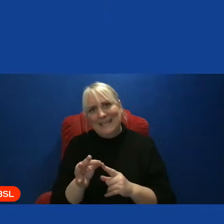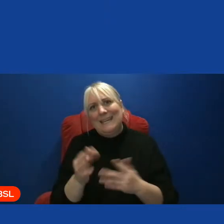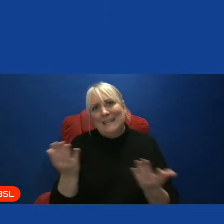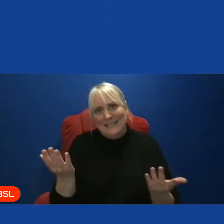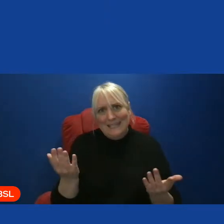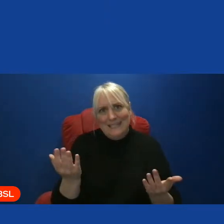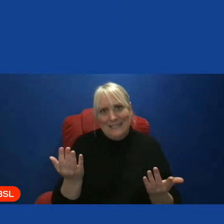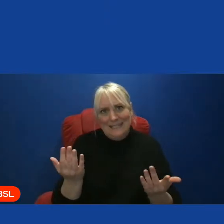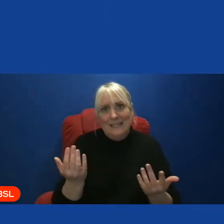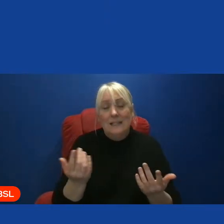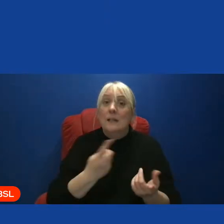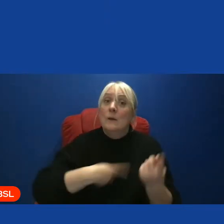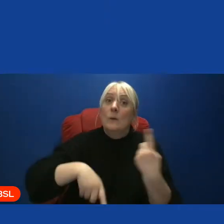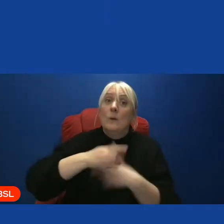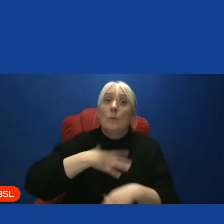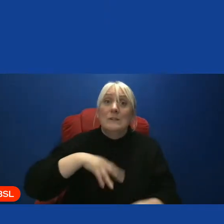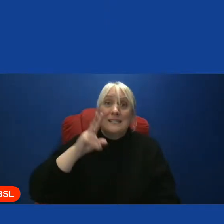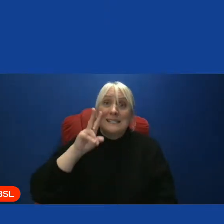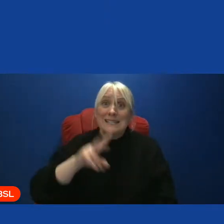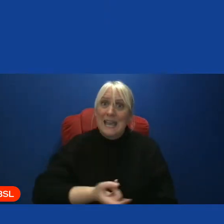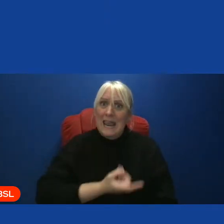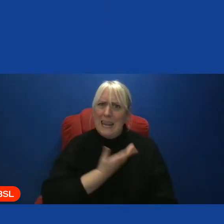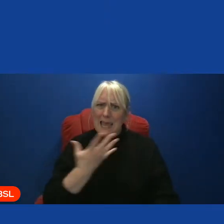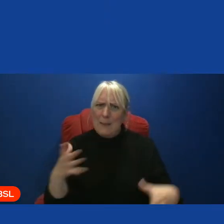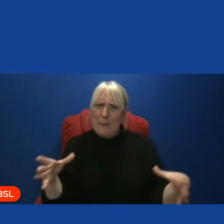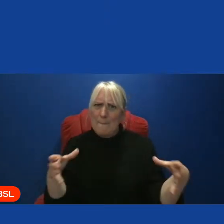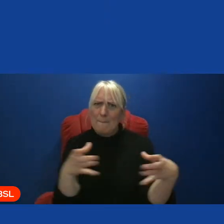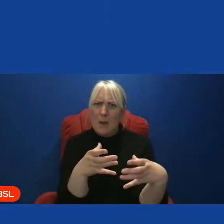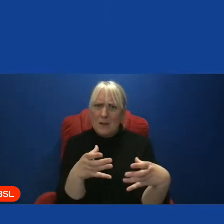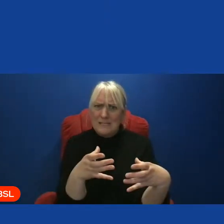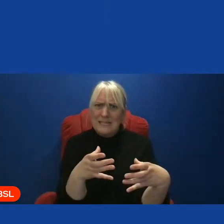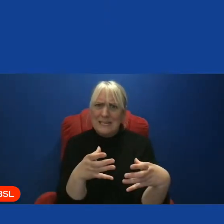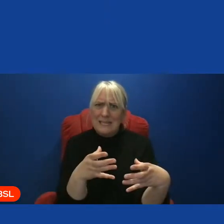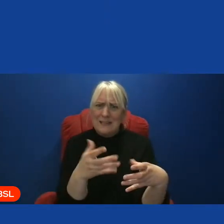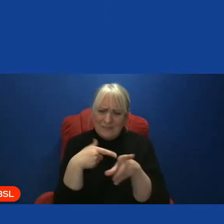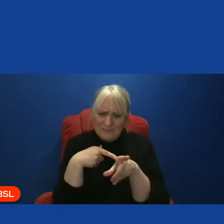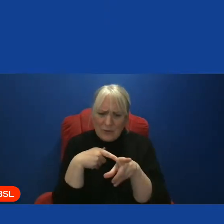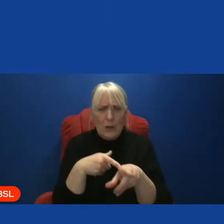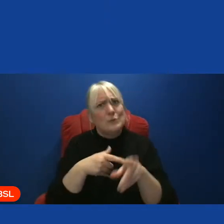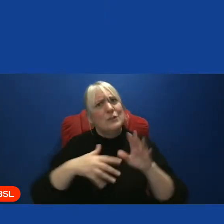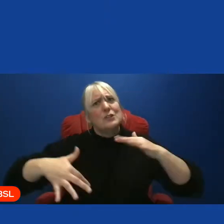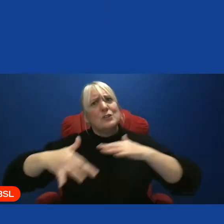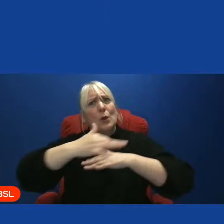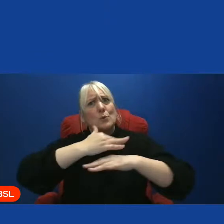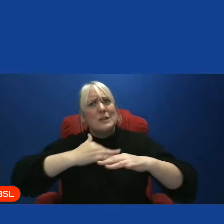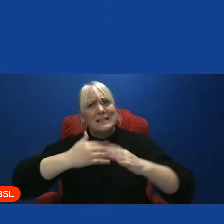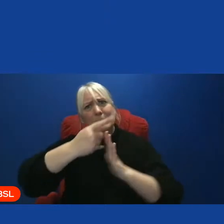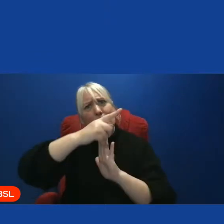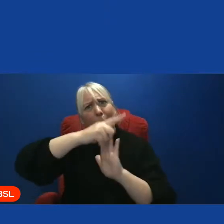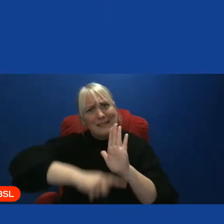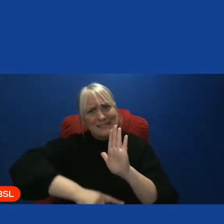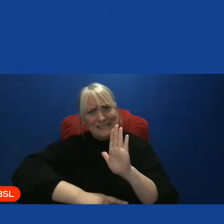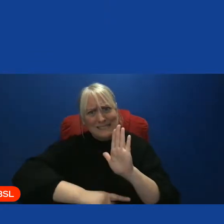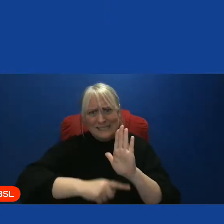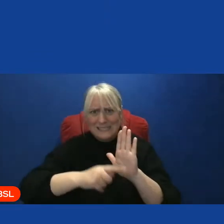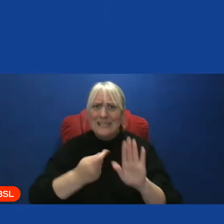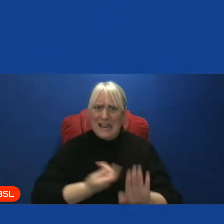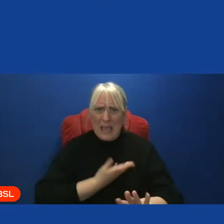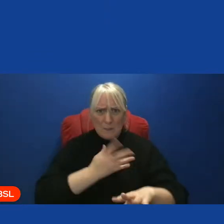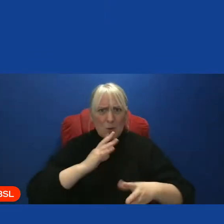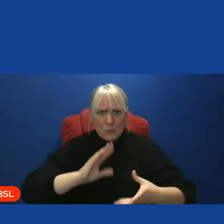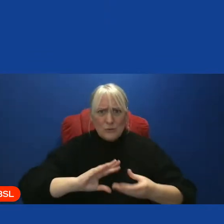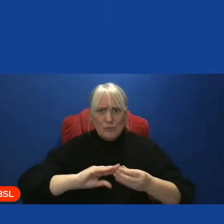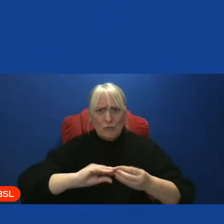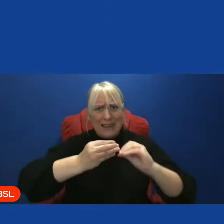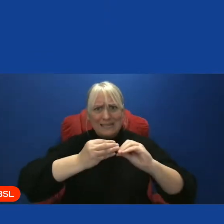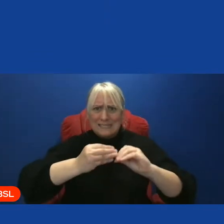we want to see a Labour Party that lives to the socialist policies that it was created to support and